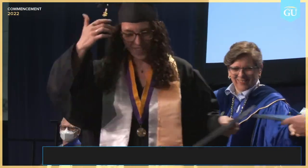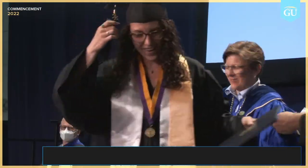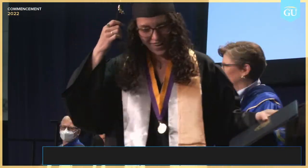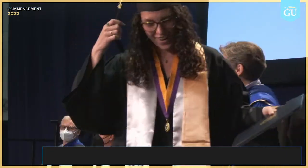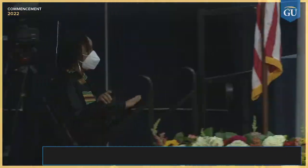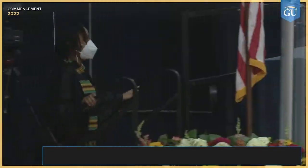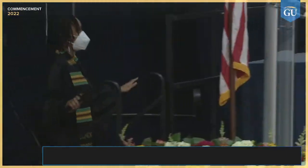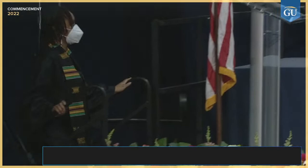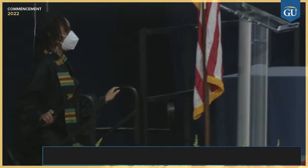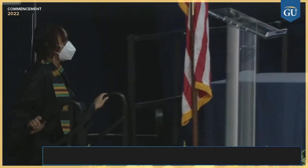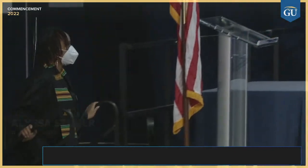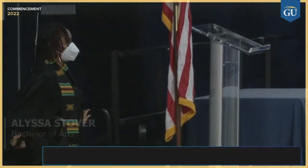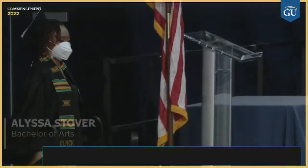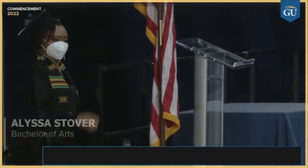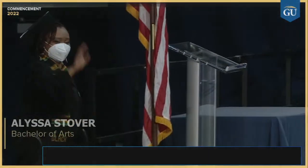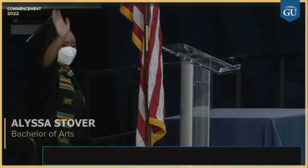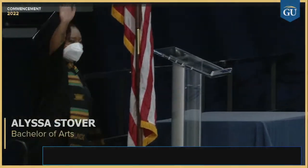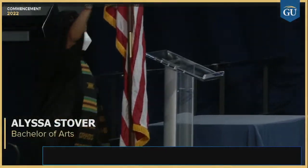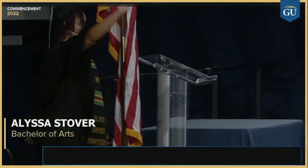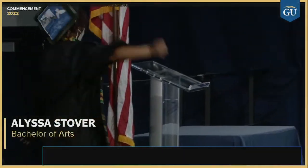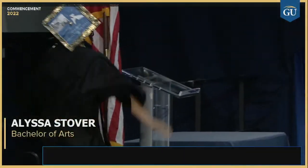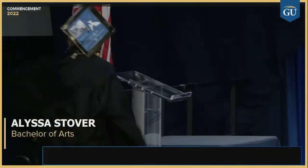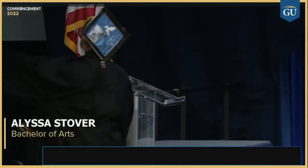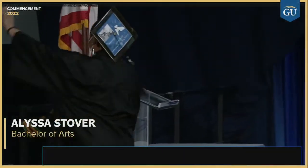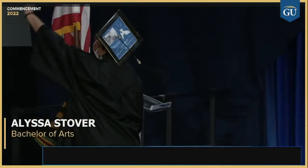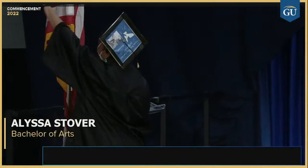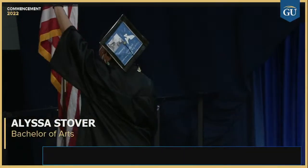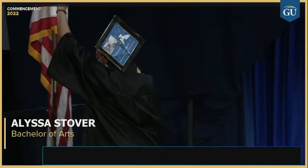Alyssa Stover, Bachelor of Arts.